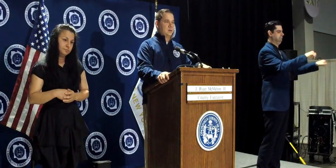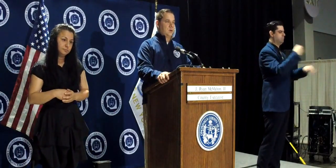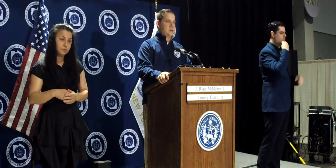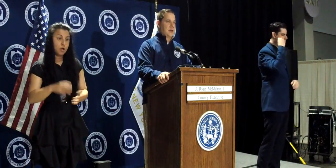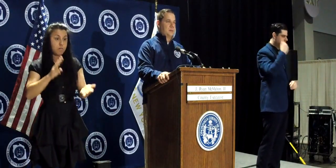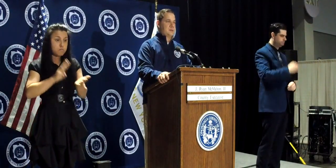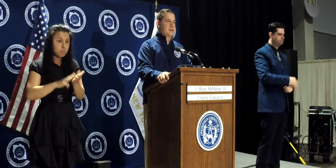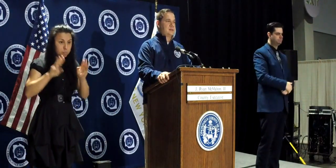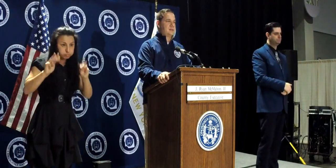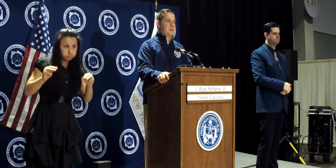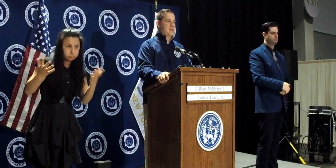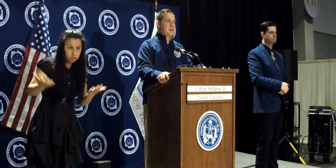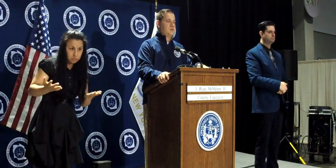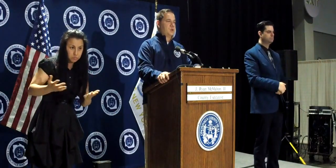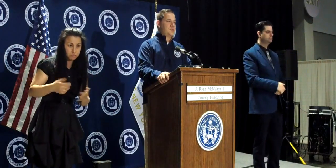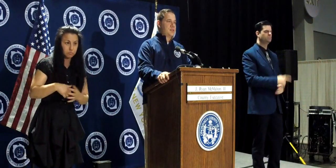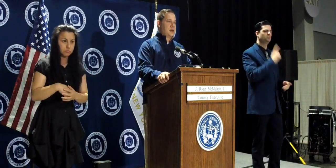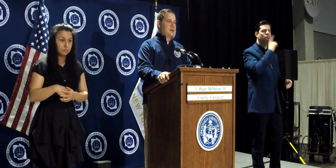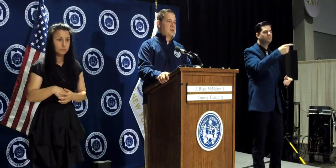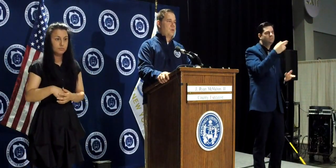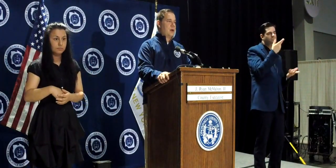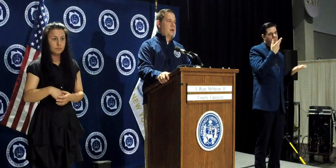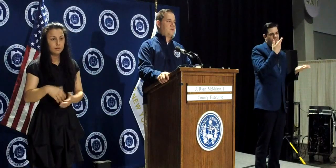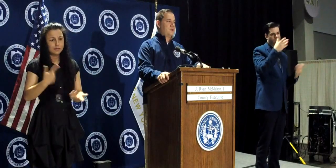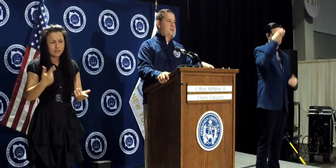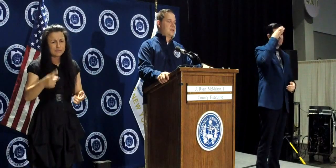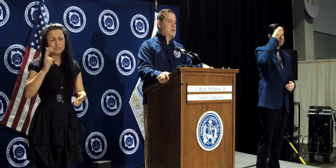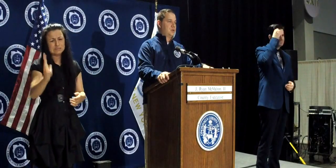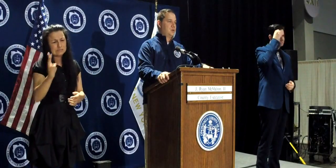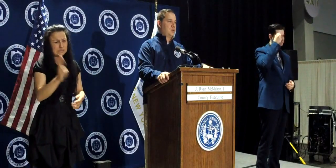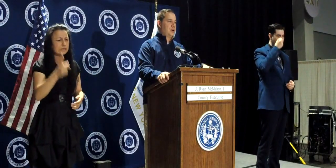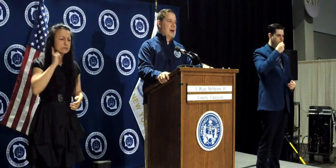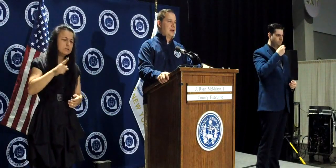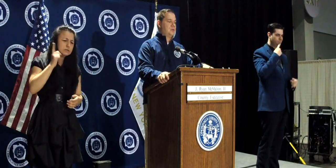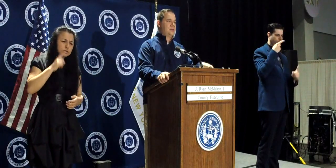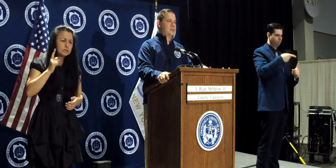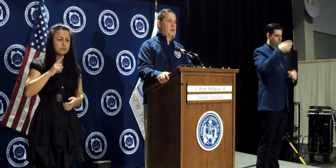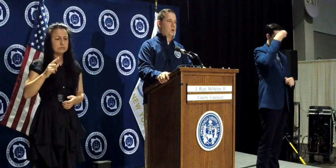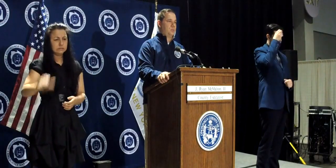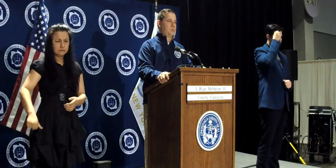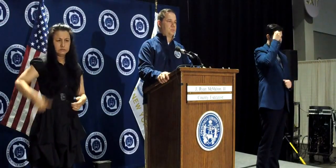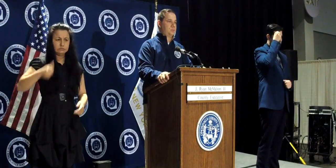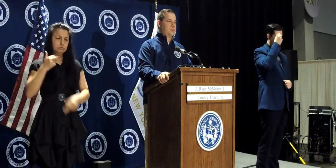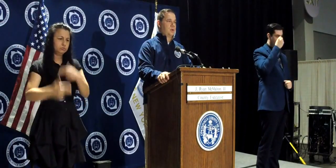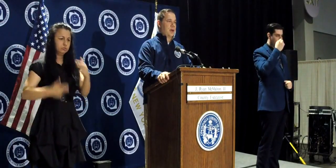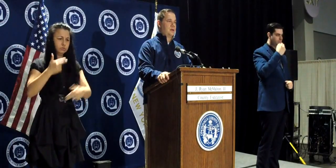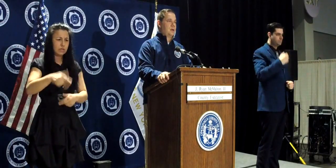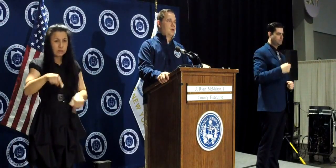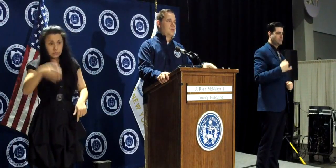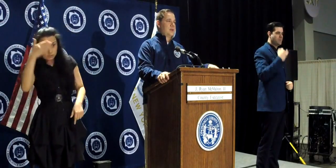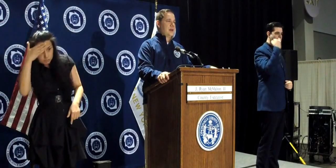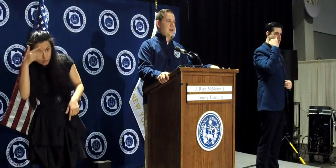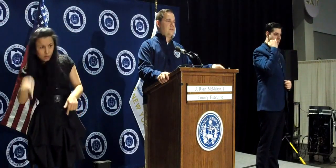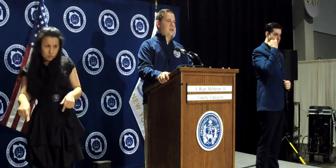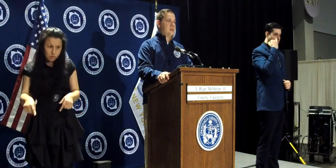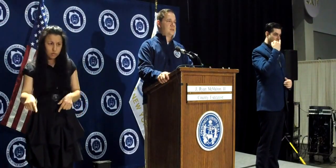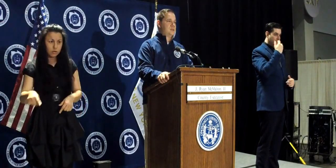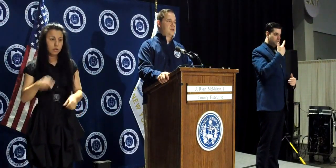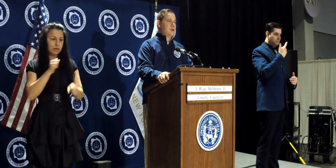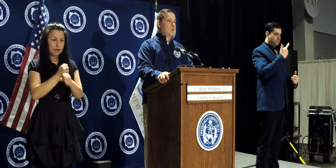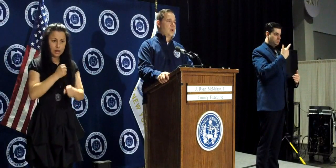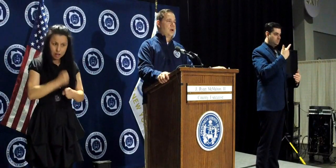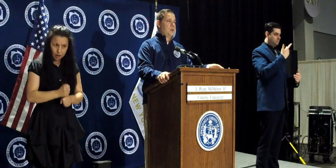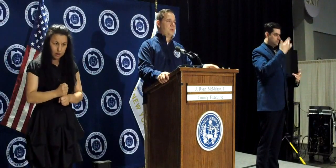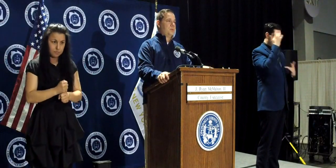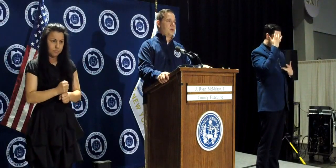And what is common sense? If you're sick, no matter if you're essential or not, you need to stay home, okay? We can't have